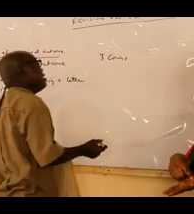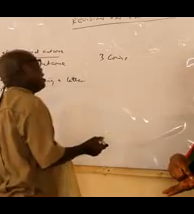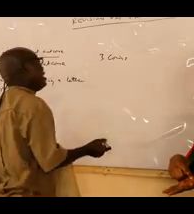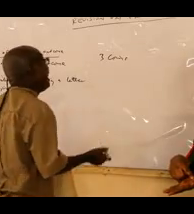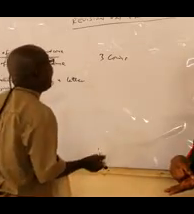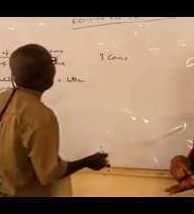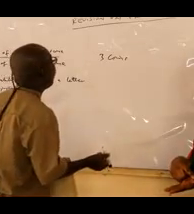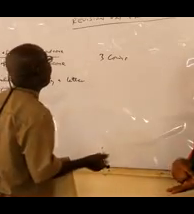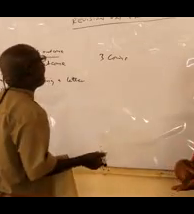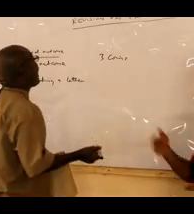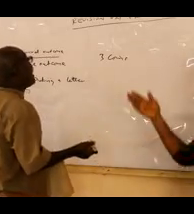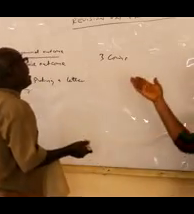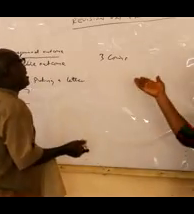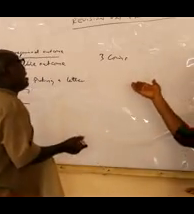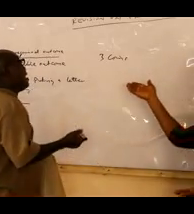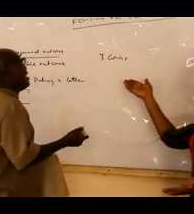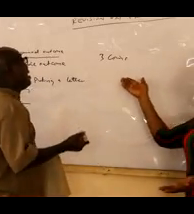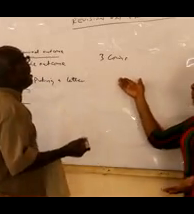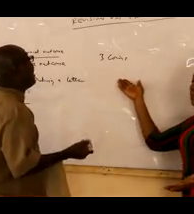So here